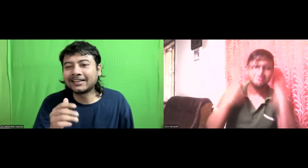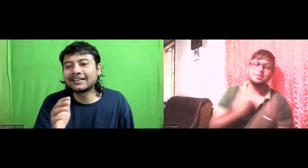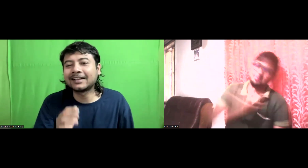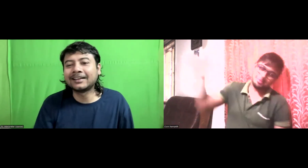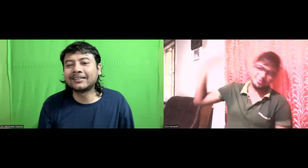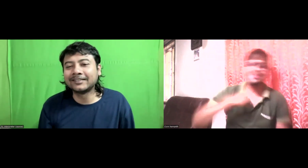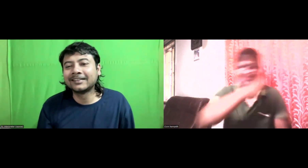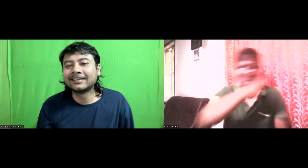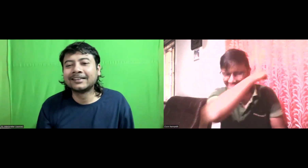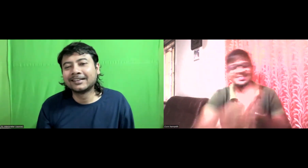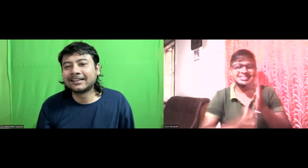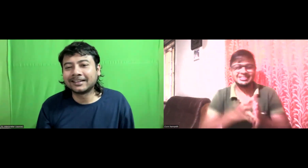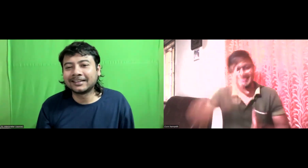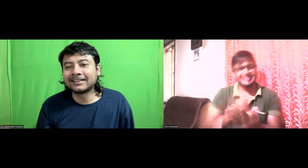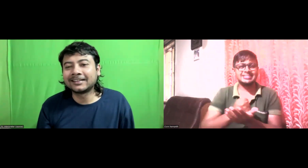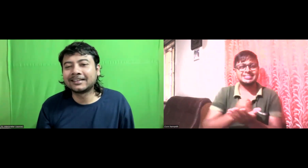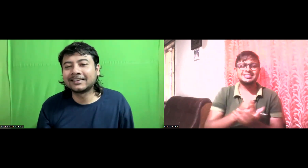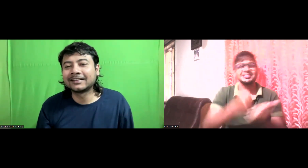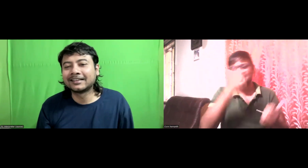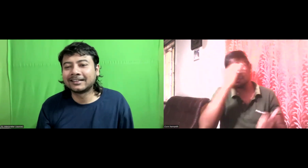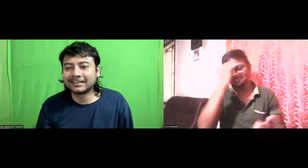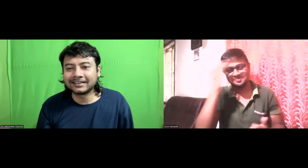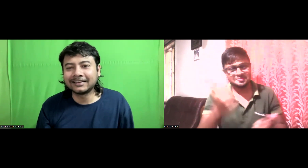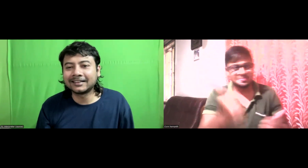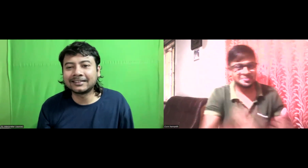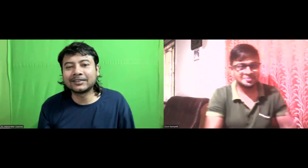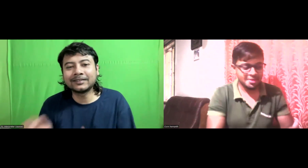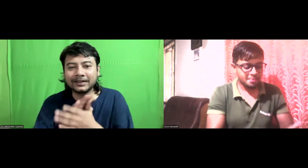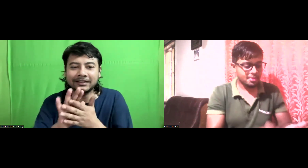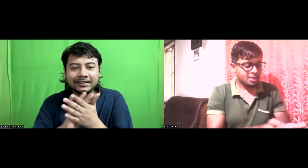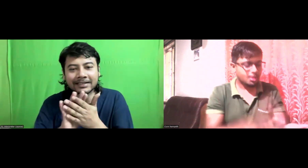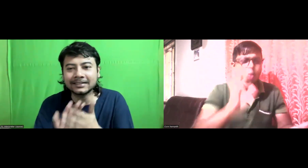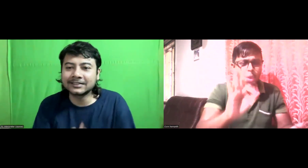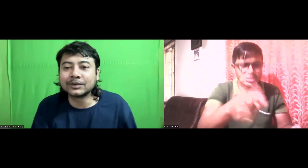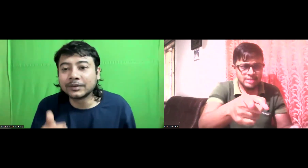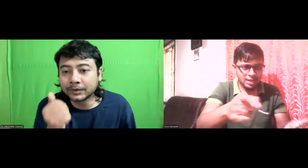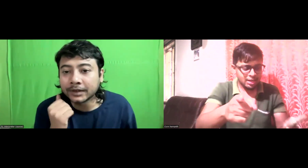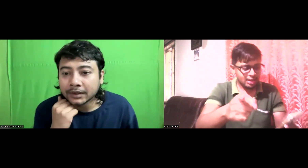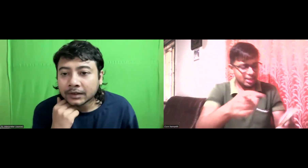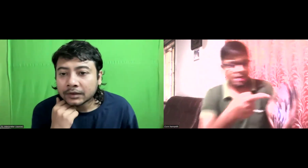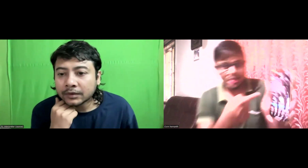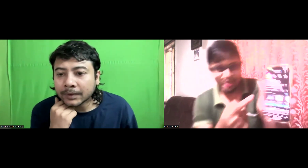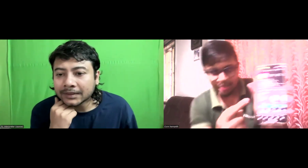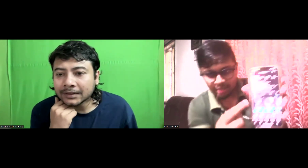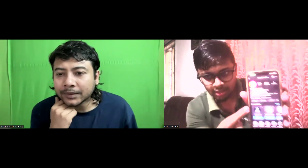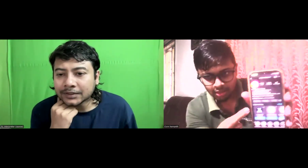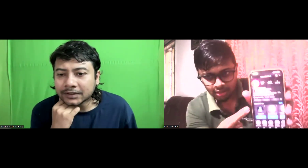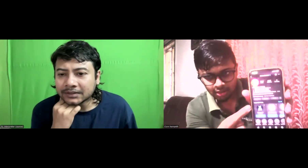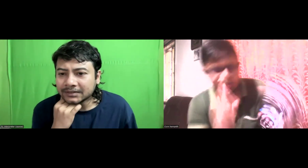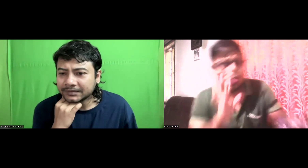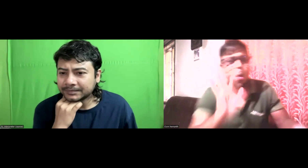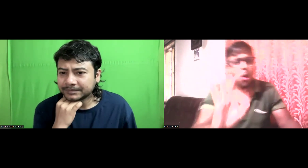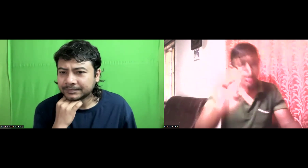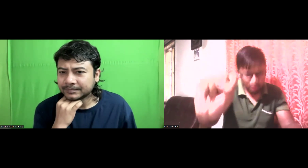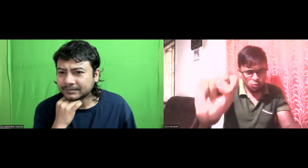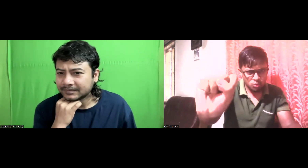I asked his sign name. Okay. He decides on this, but he says HH is good. Okay. So, Mataji, the question